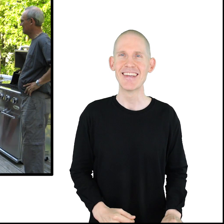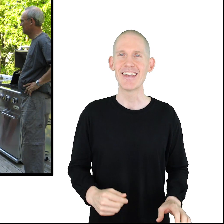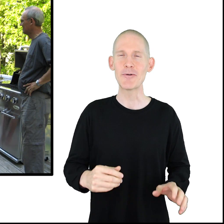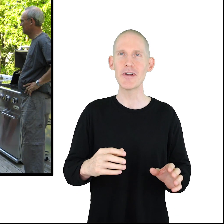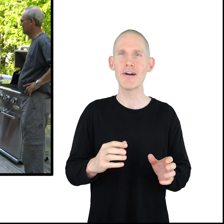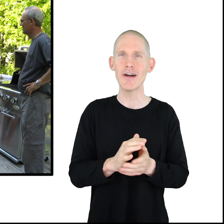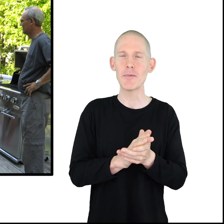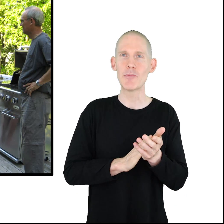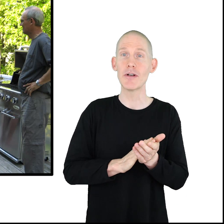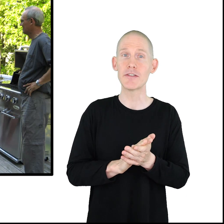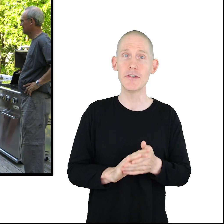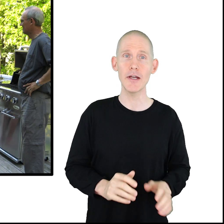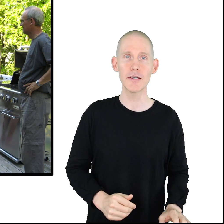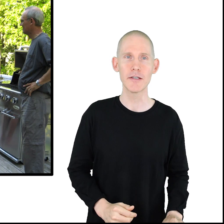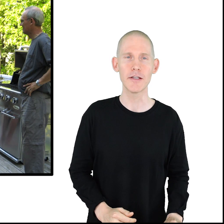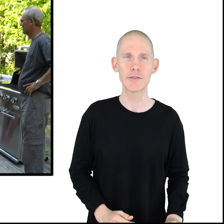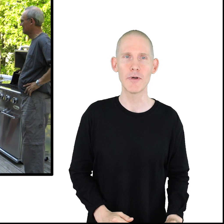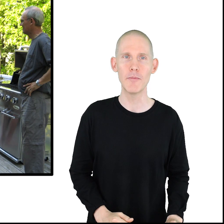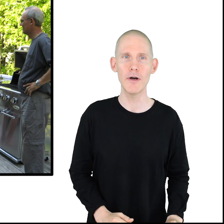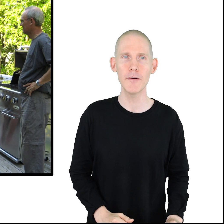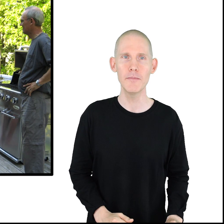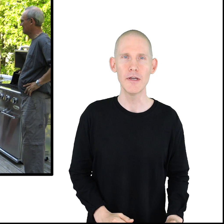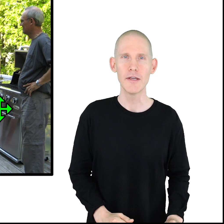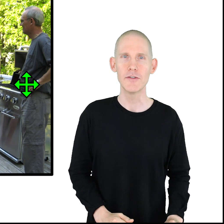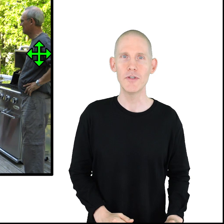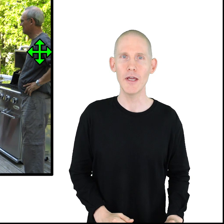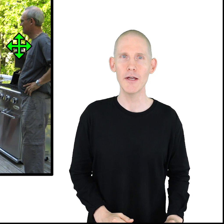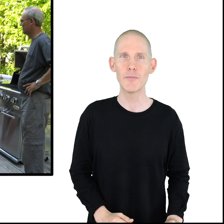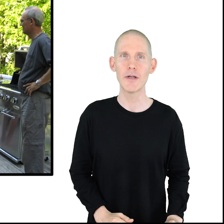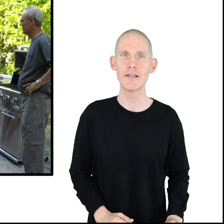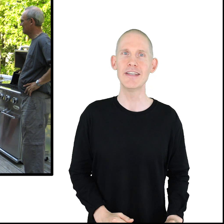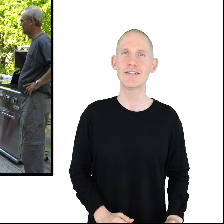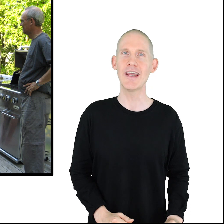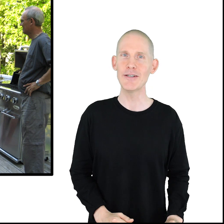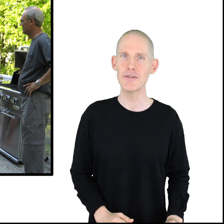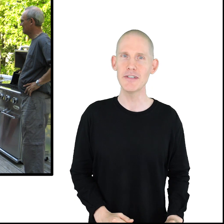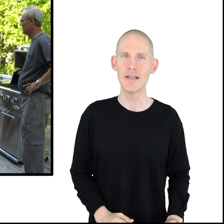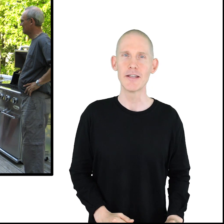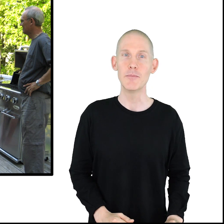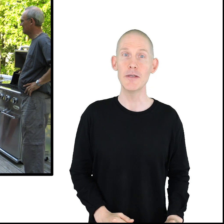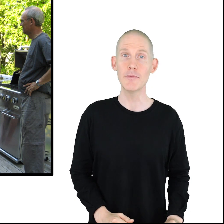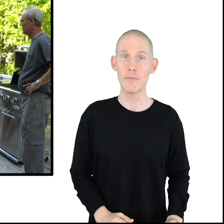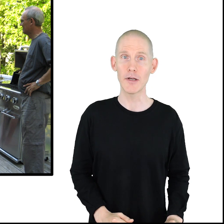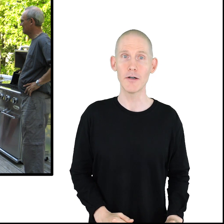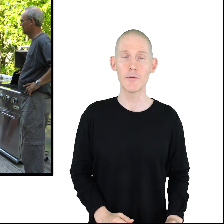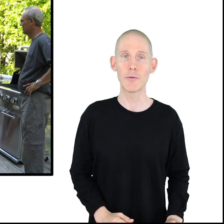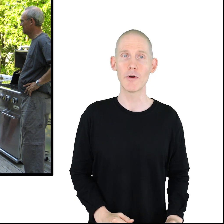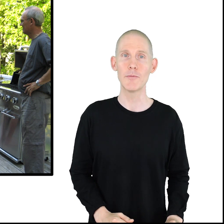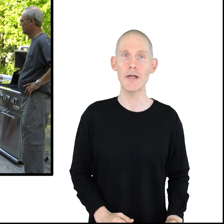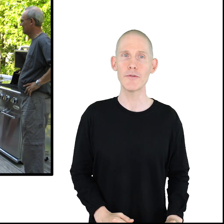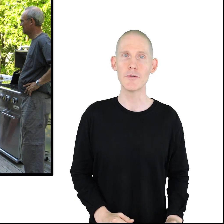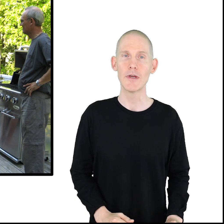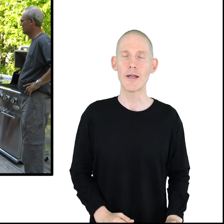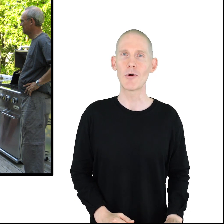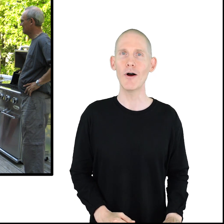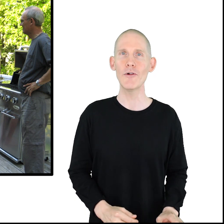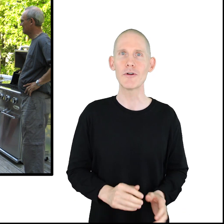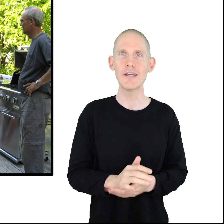Here we are on my parents' deck. That's my mom, dad, my niece, Adrian, me, Michael, and my brother, Matthew. And we're all looking